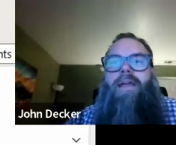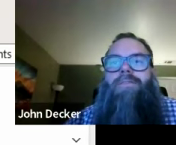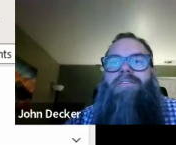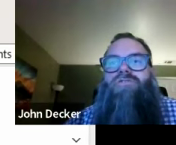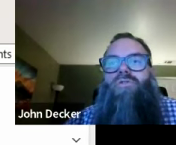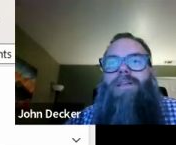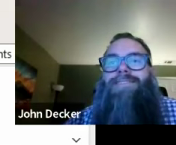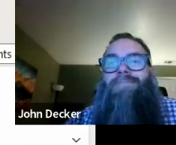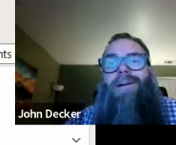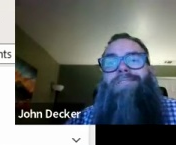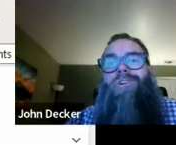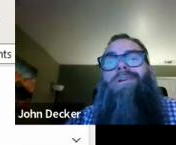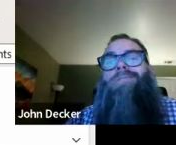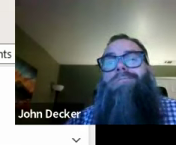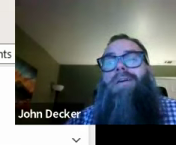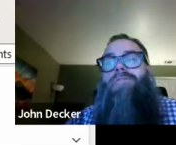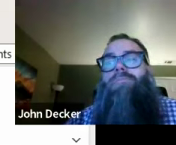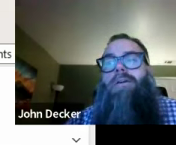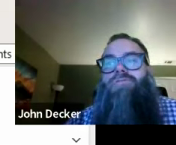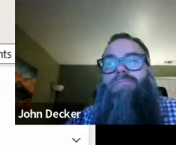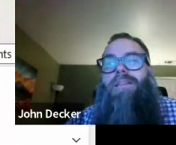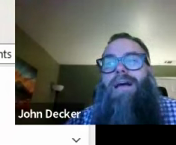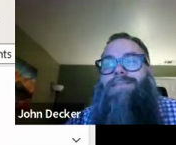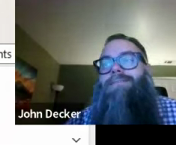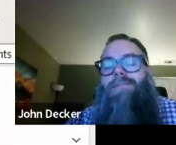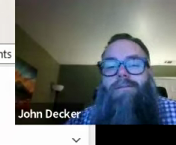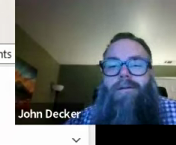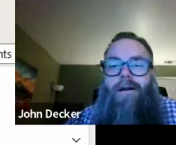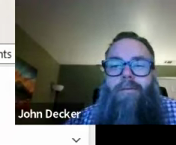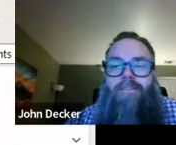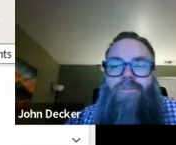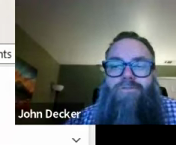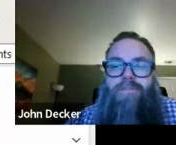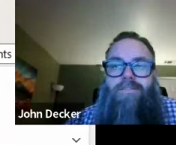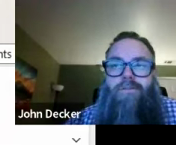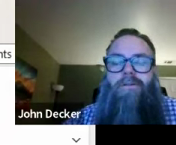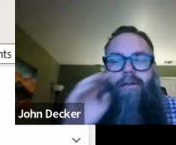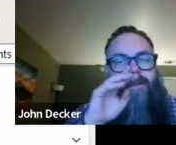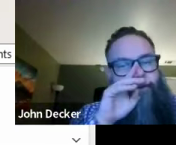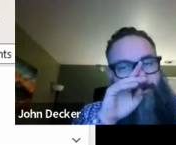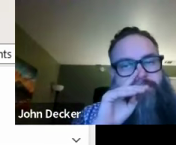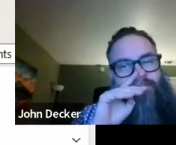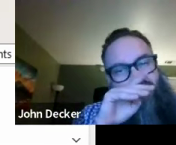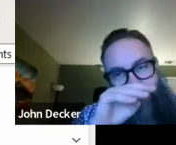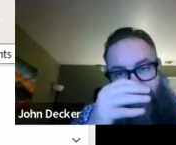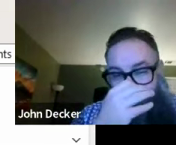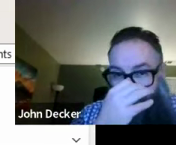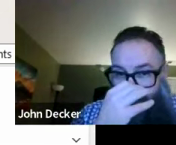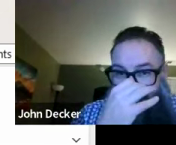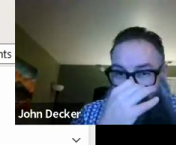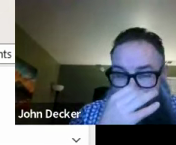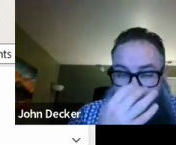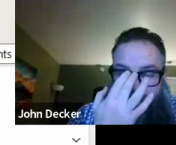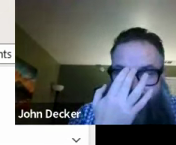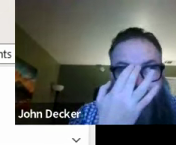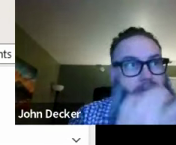that be added to the rate, and this is your total excess mileage cost that you would be able to bill us at the regional center. So here's the process of